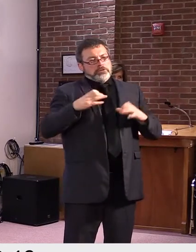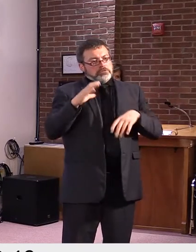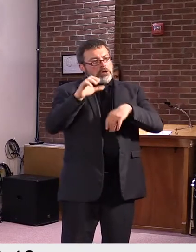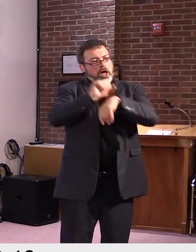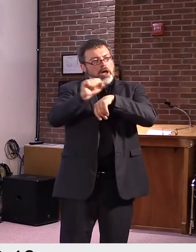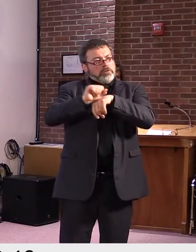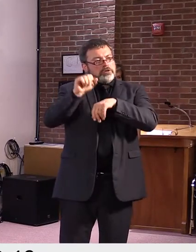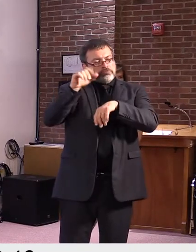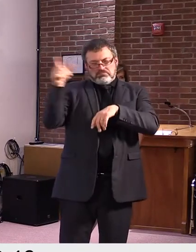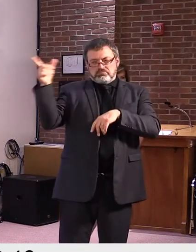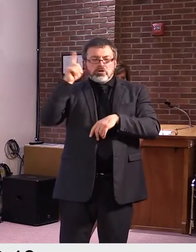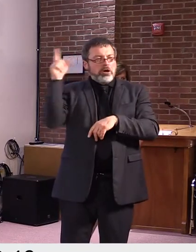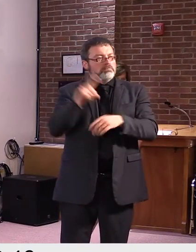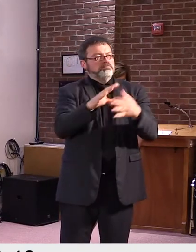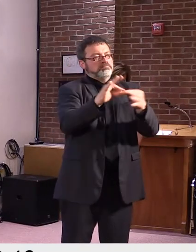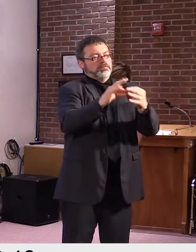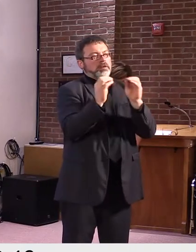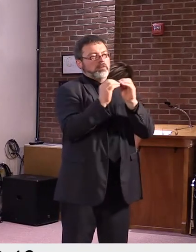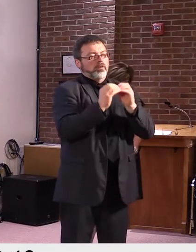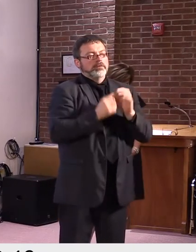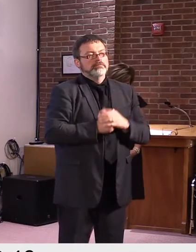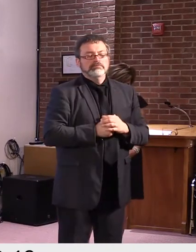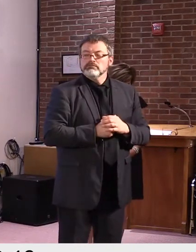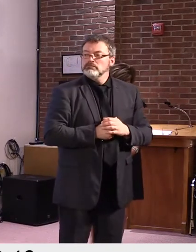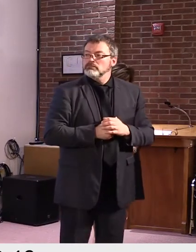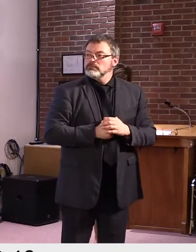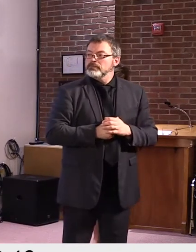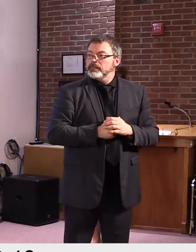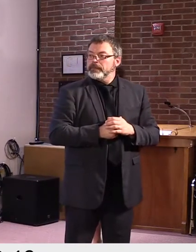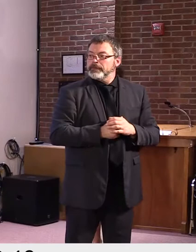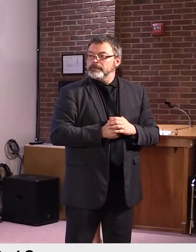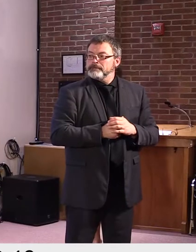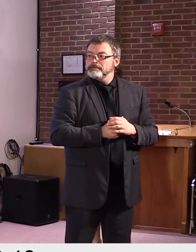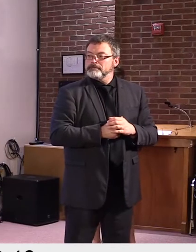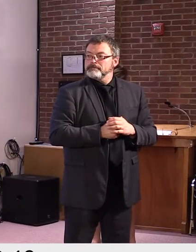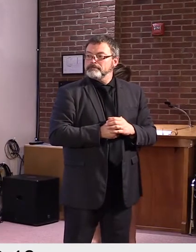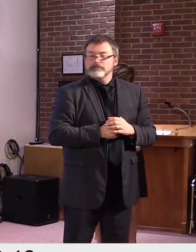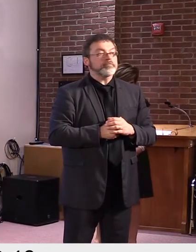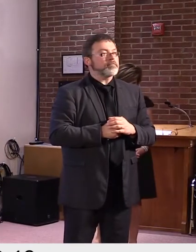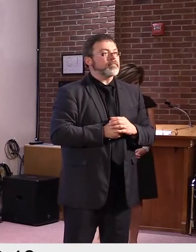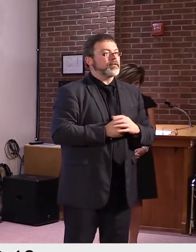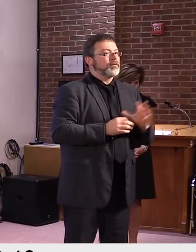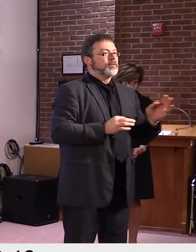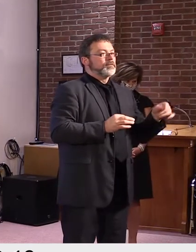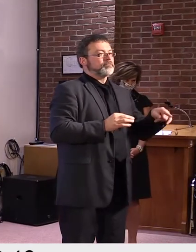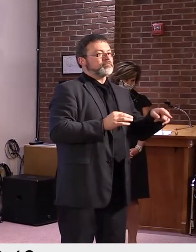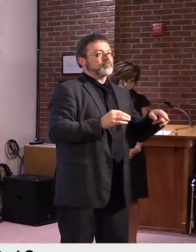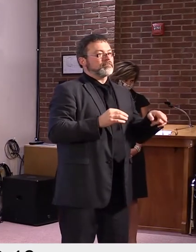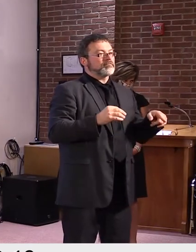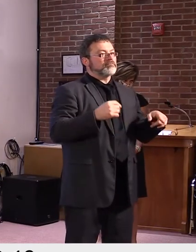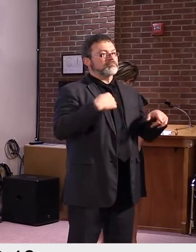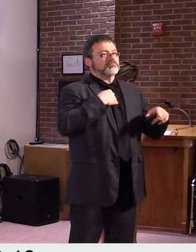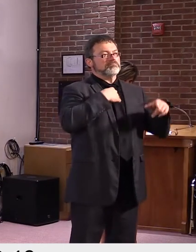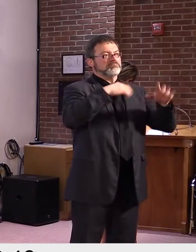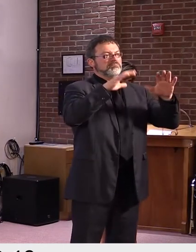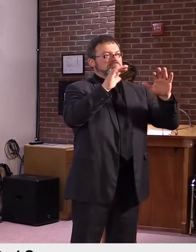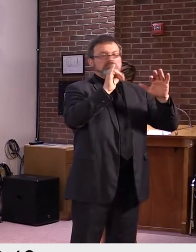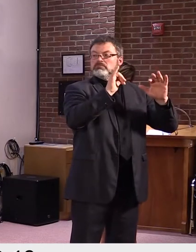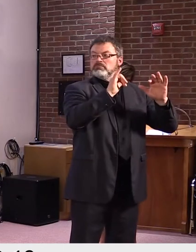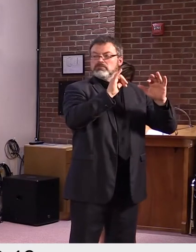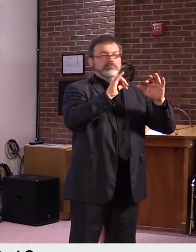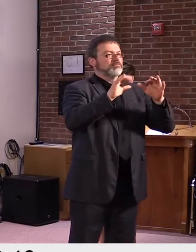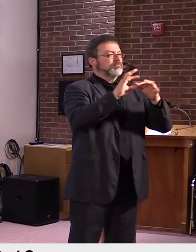Thank you, Governor. I would agree that the timing is certainly appropriate and certainly helpful for